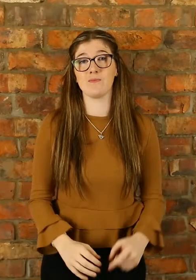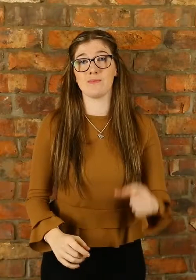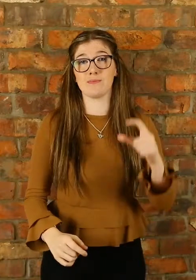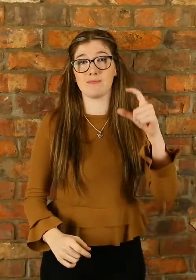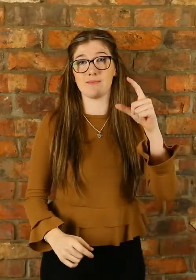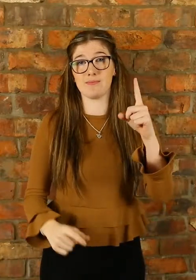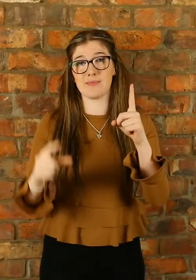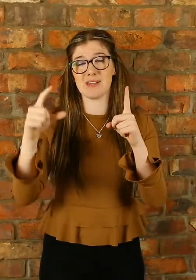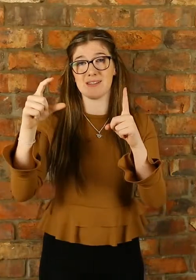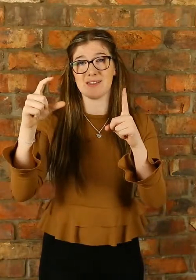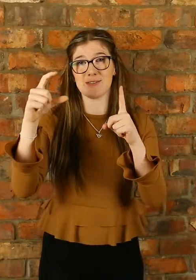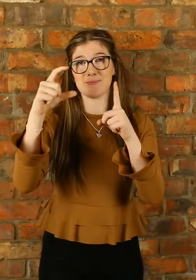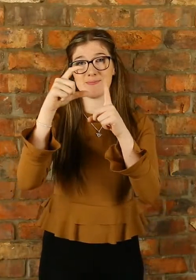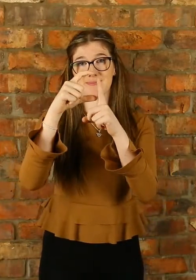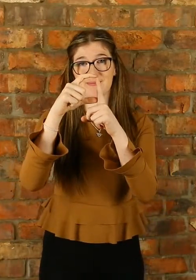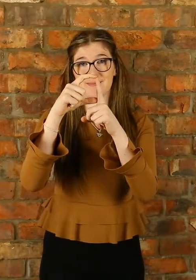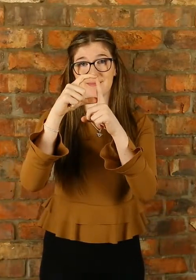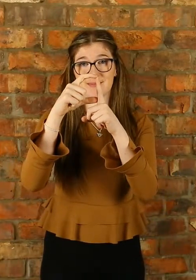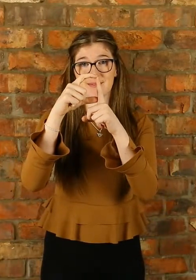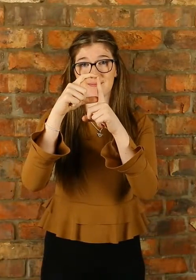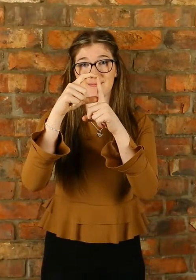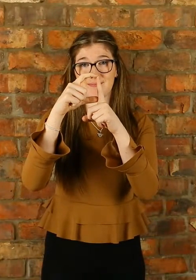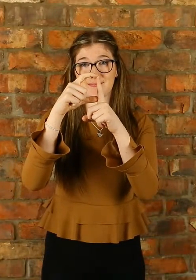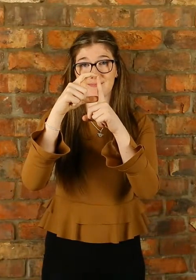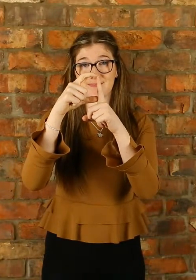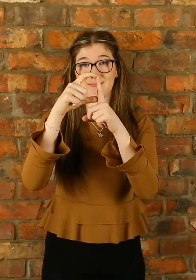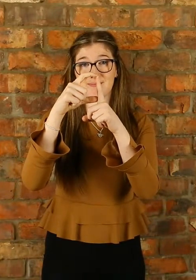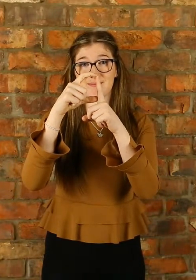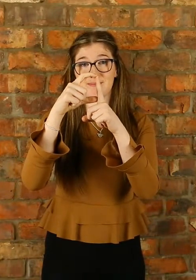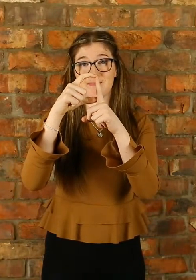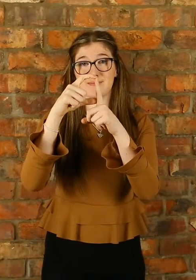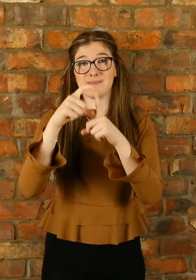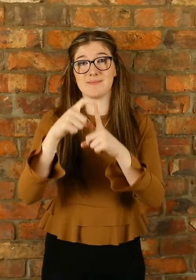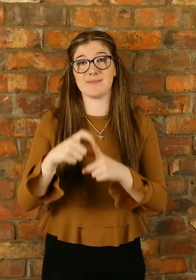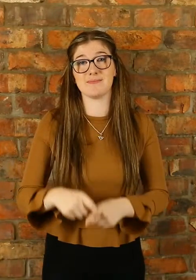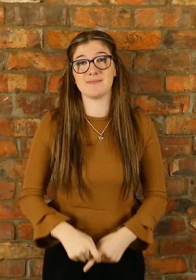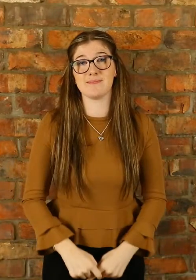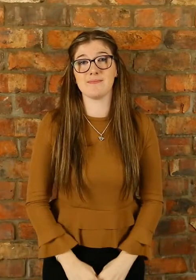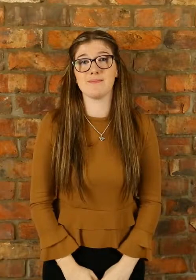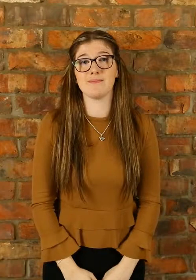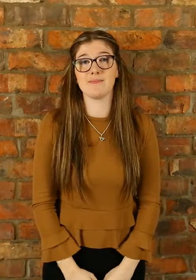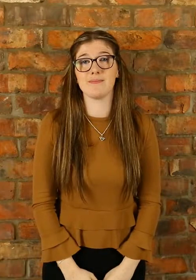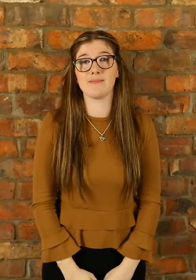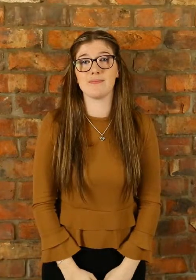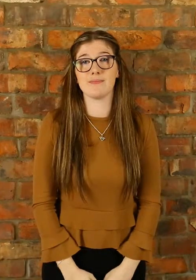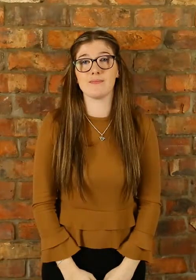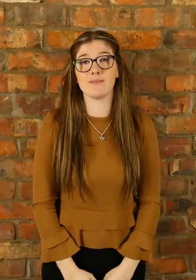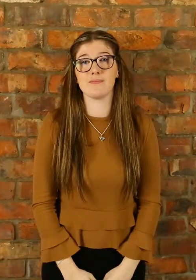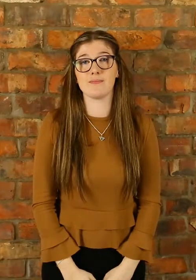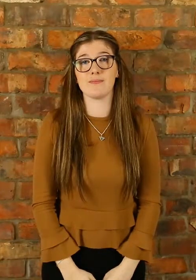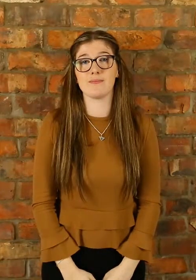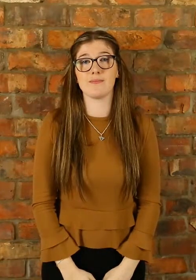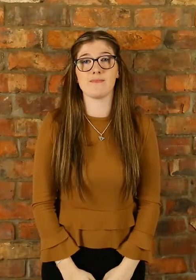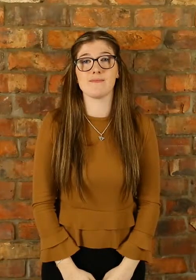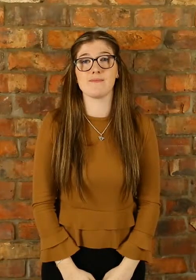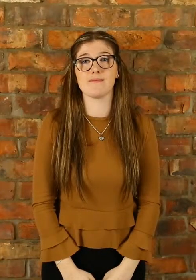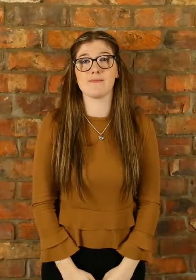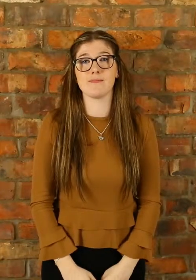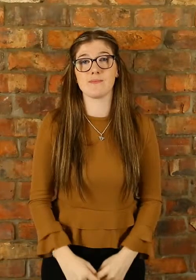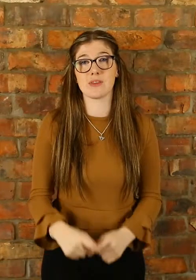Next, you're going to bring your index finger up to the letter C, which makes the shape D. So again, you're going to